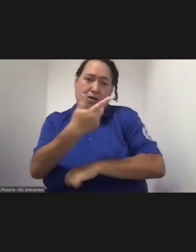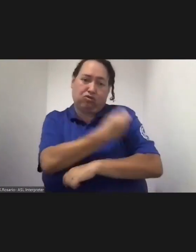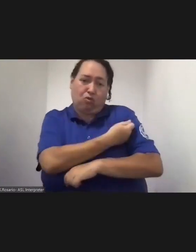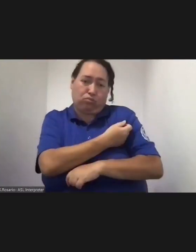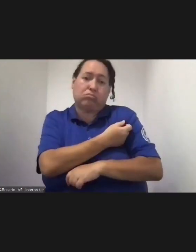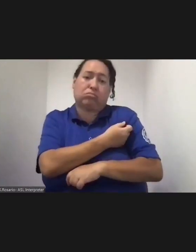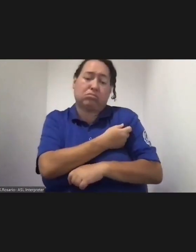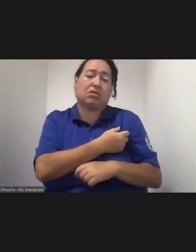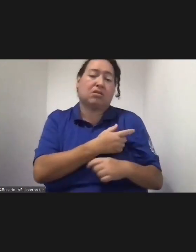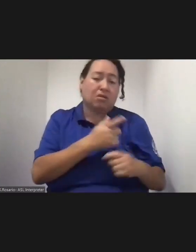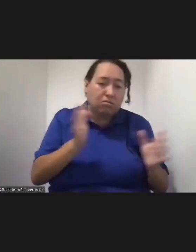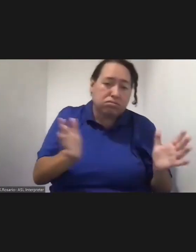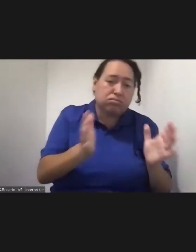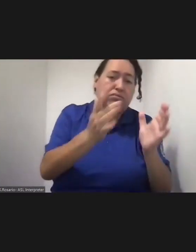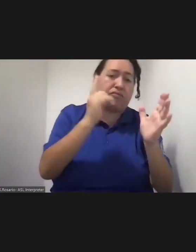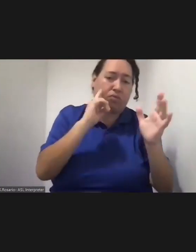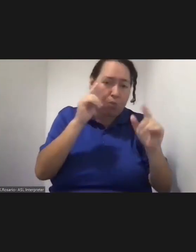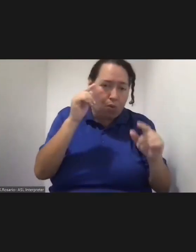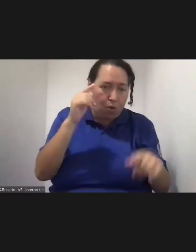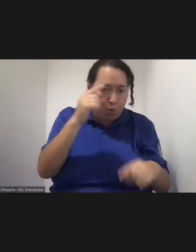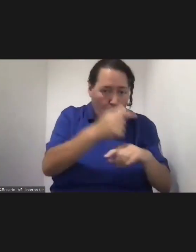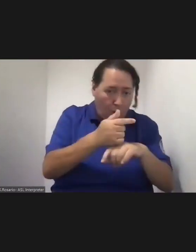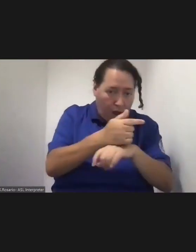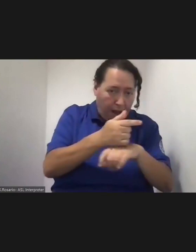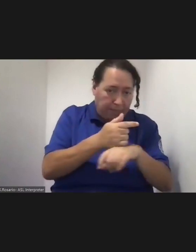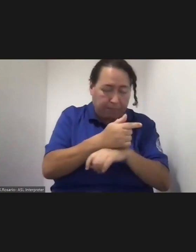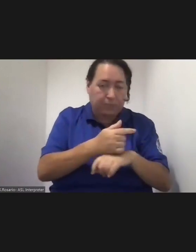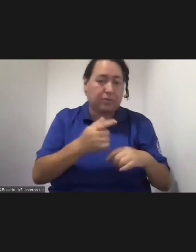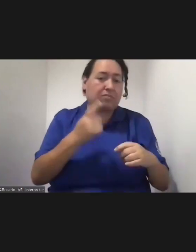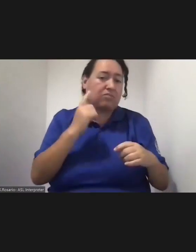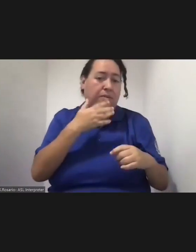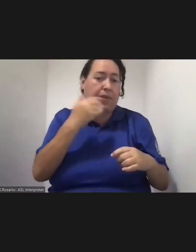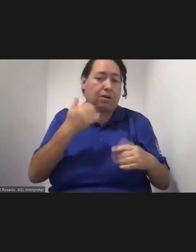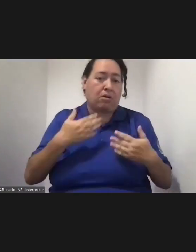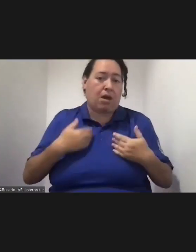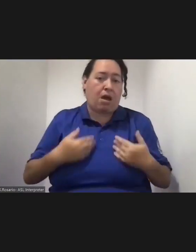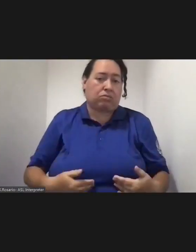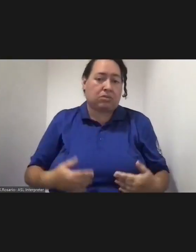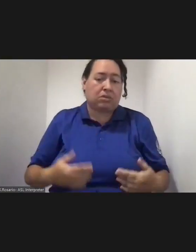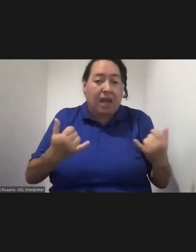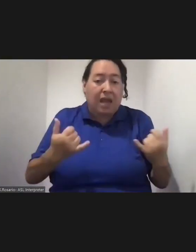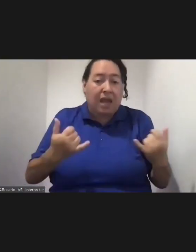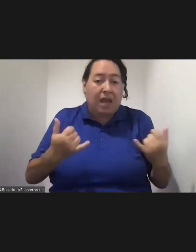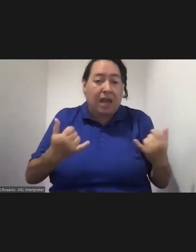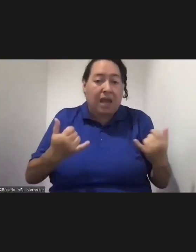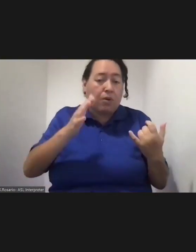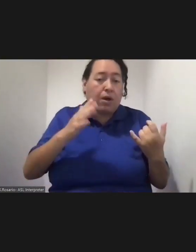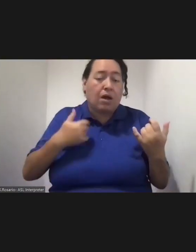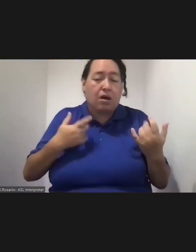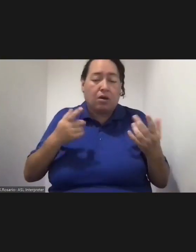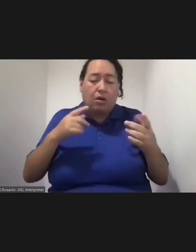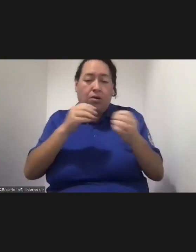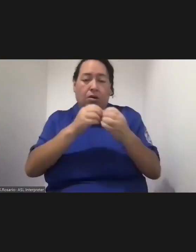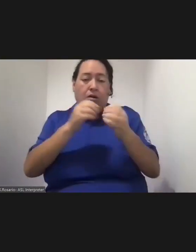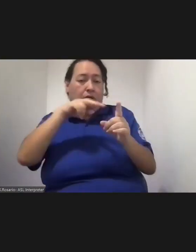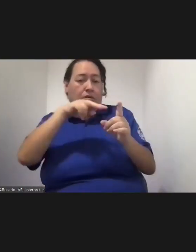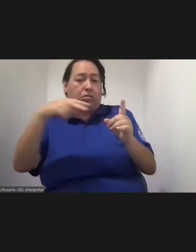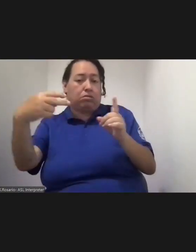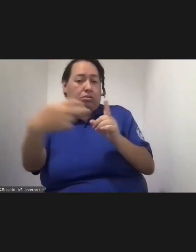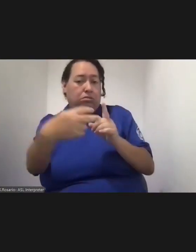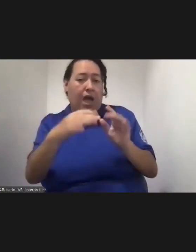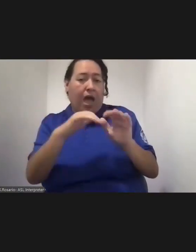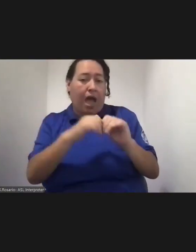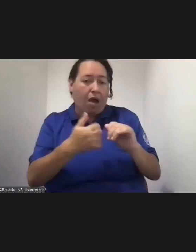Guam and achieve Path to Health. At this time, Dr. Cabrera will provide medical perspectives with data on how we are transitioning